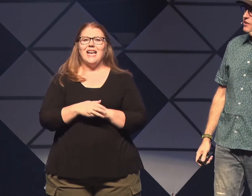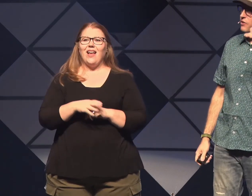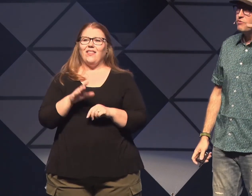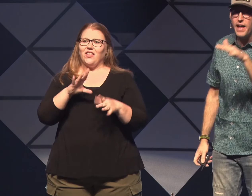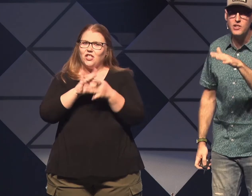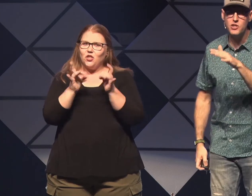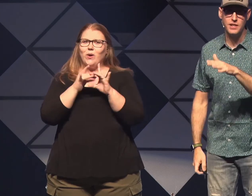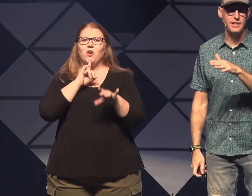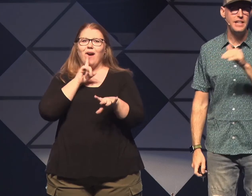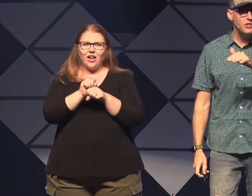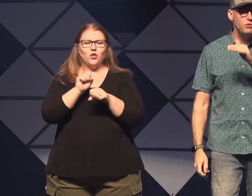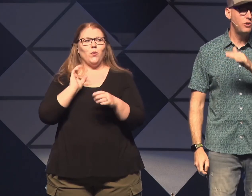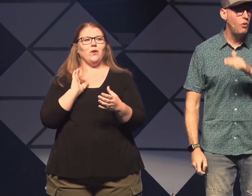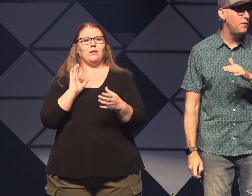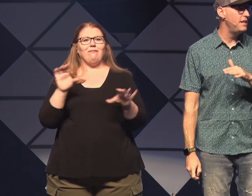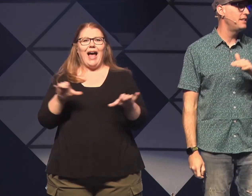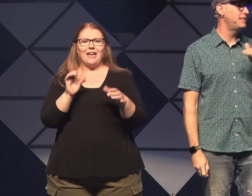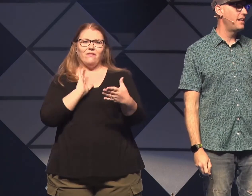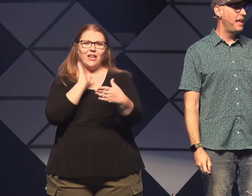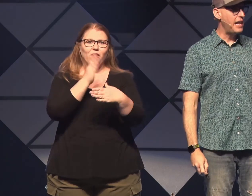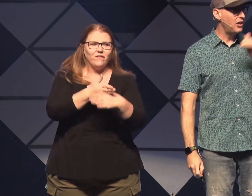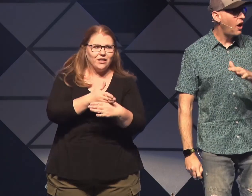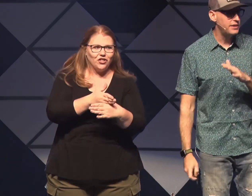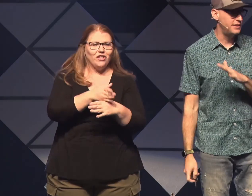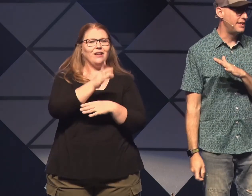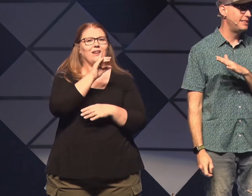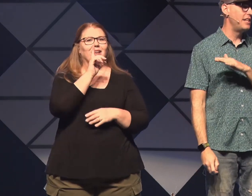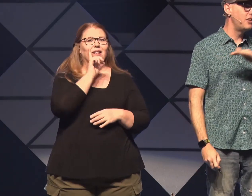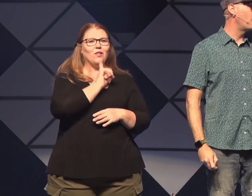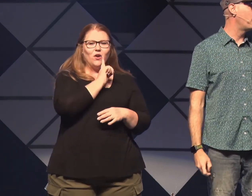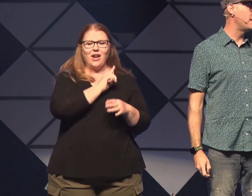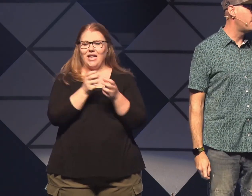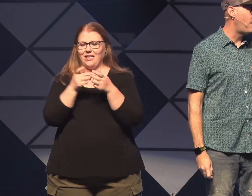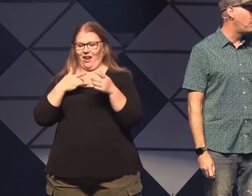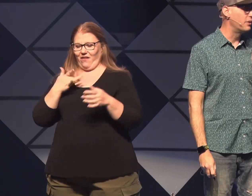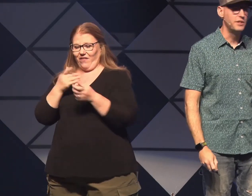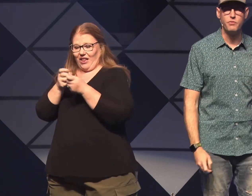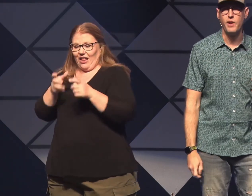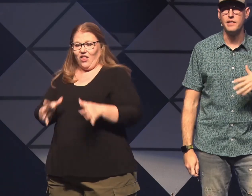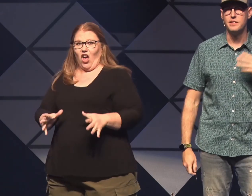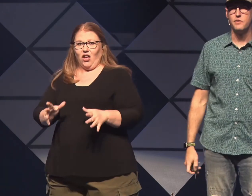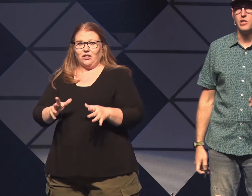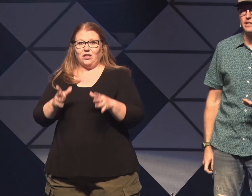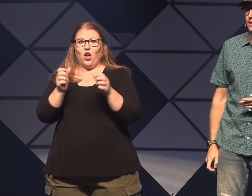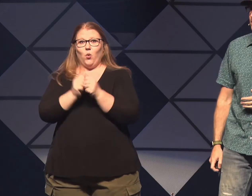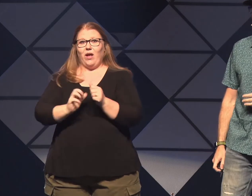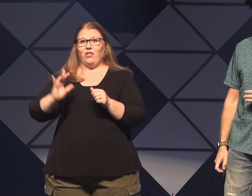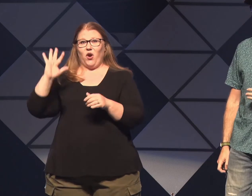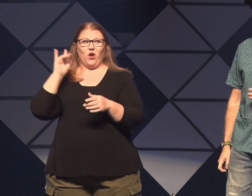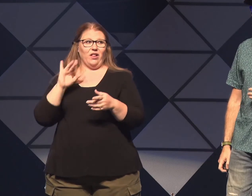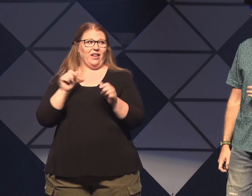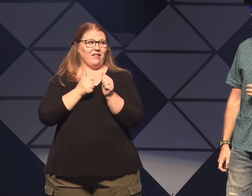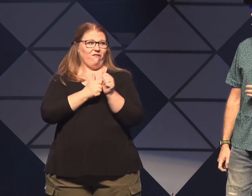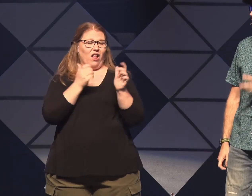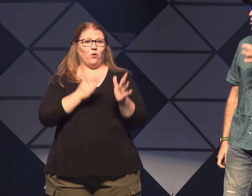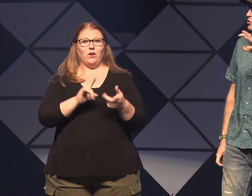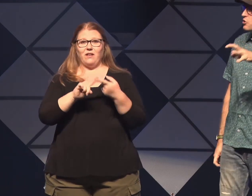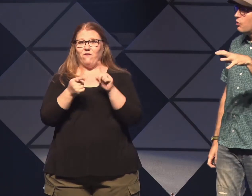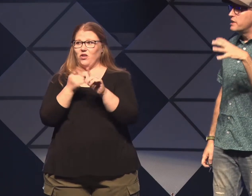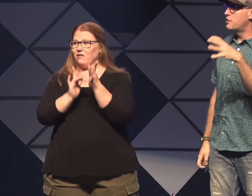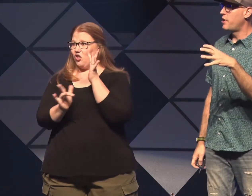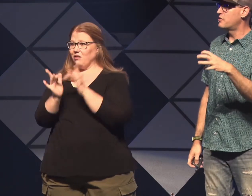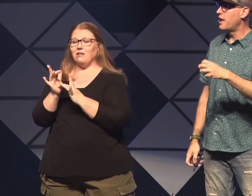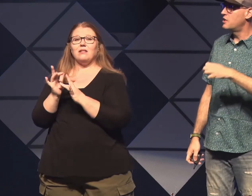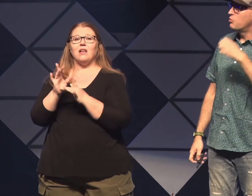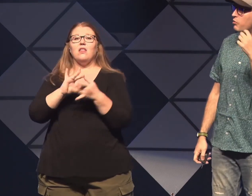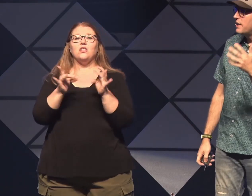of intervention into loneliness and lostness into the earliest followers and friends of Jesus. And those